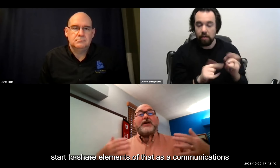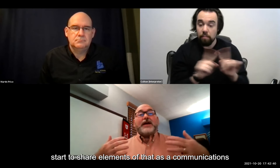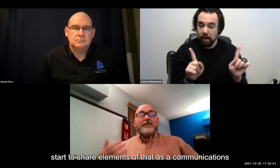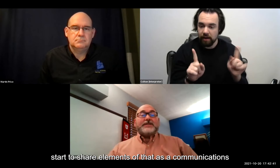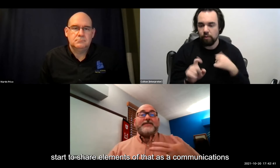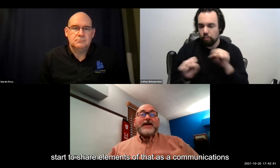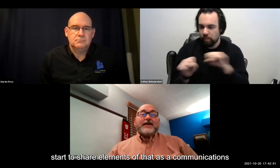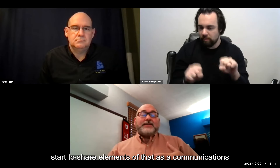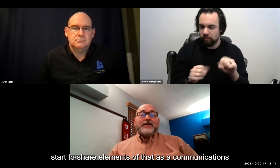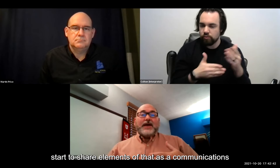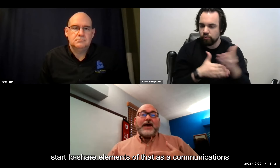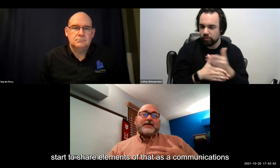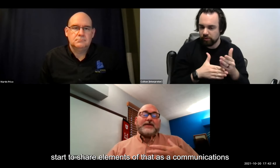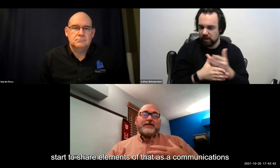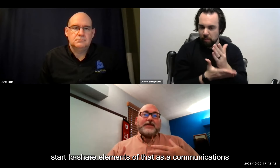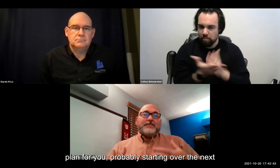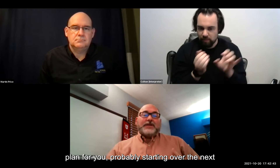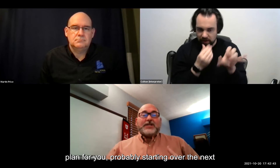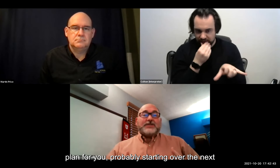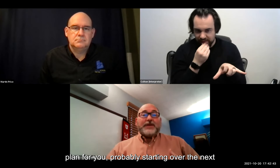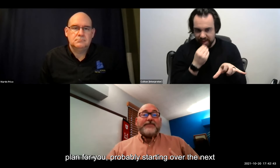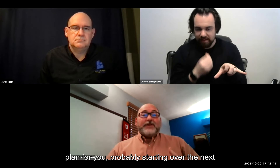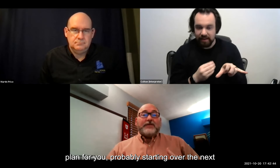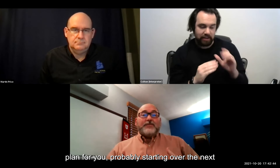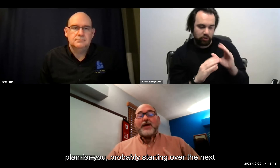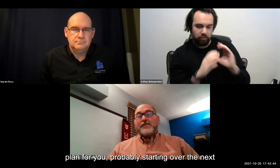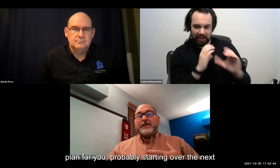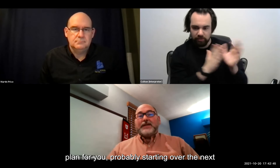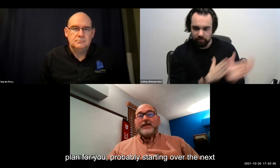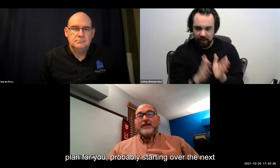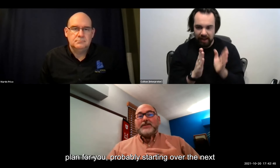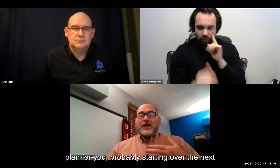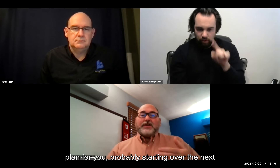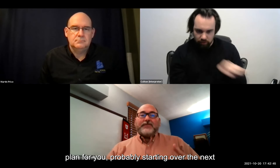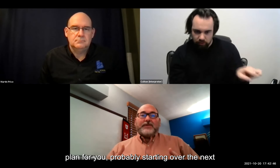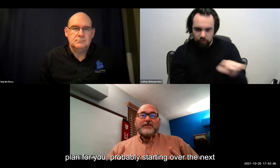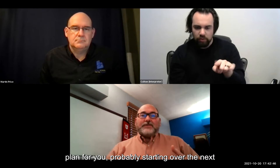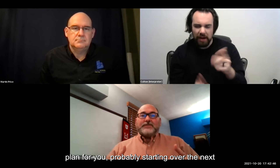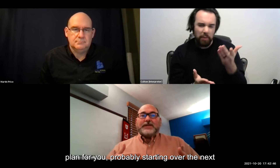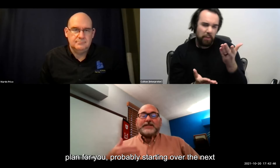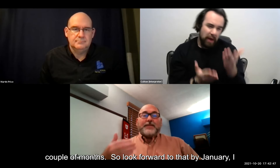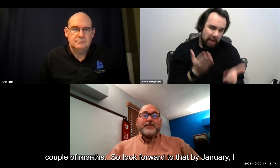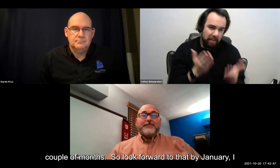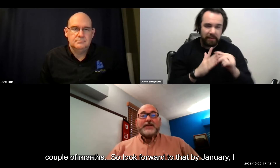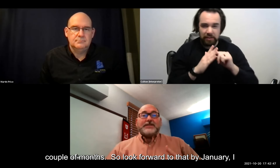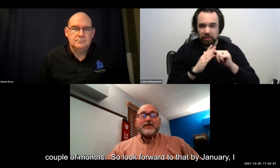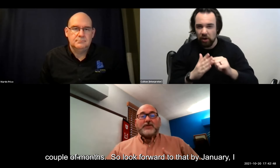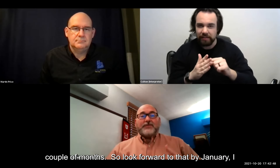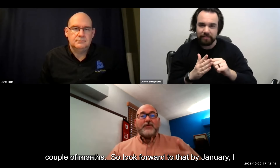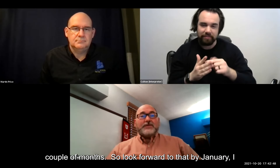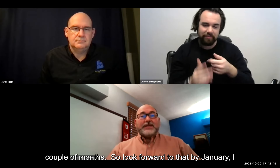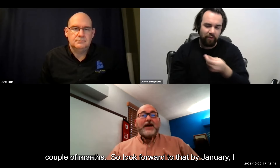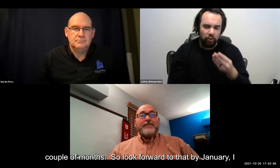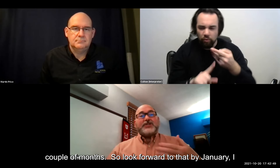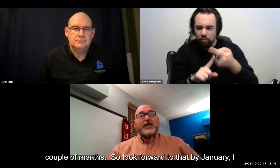to share elements of that as a communications plan for you, probably starting over the next couple of months. So